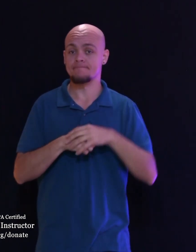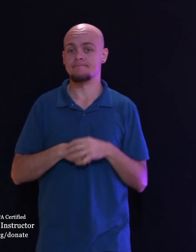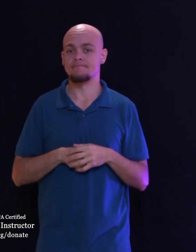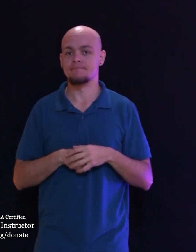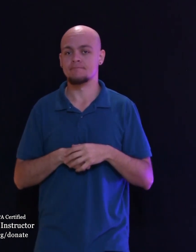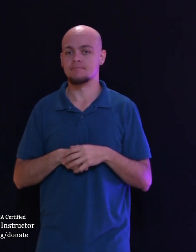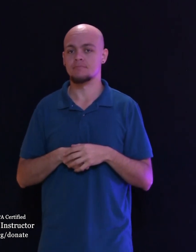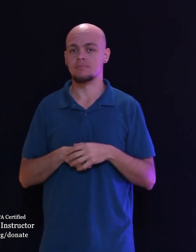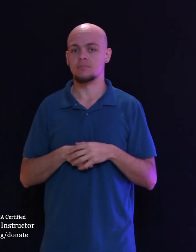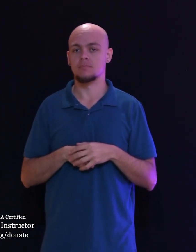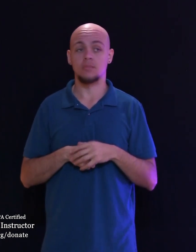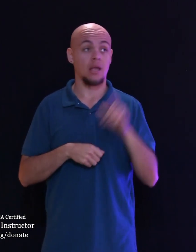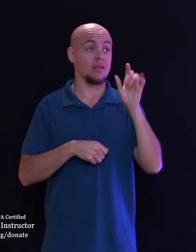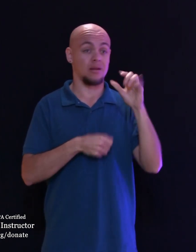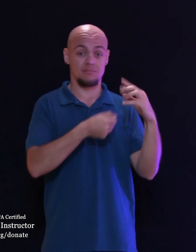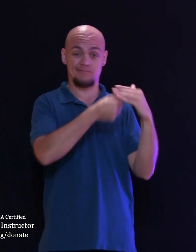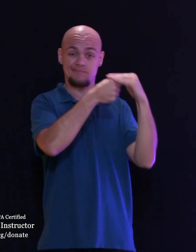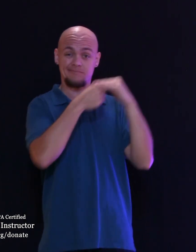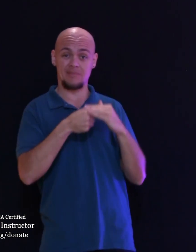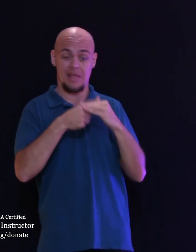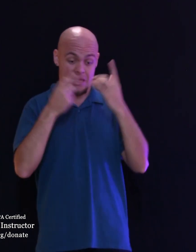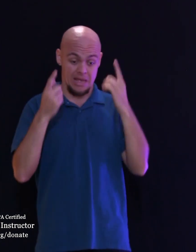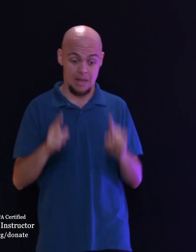Christians must always choose Christ over Caesar.